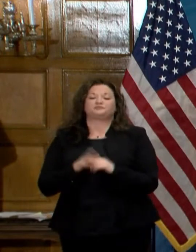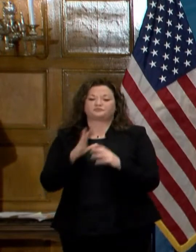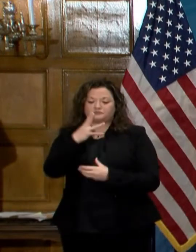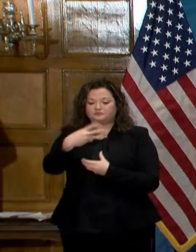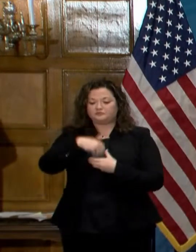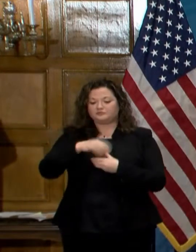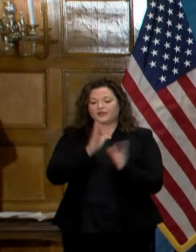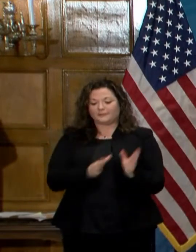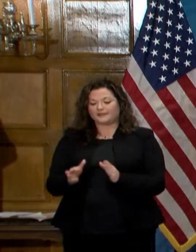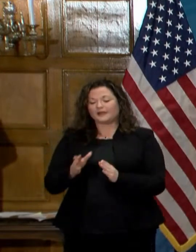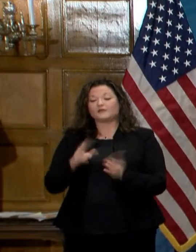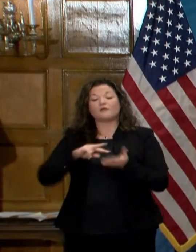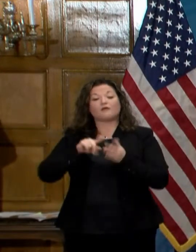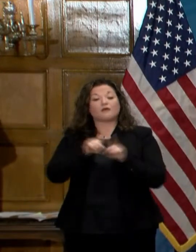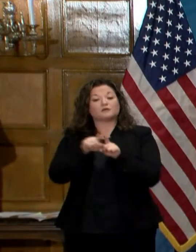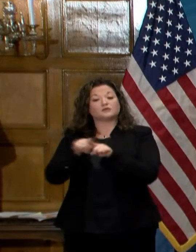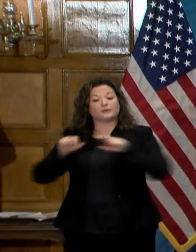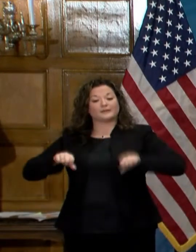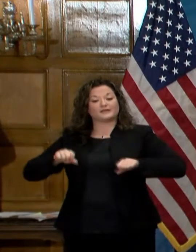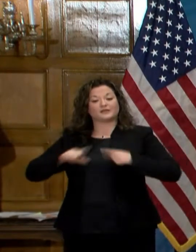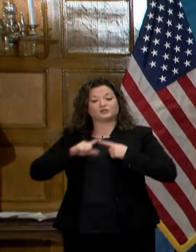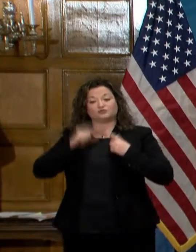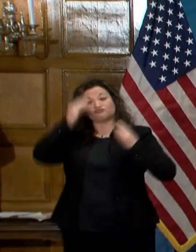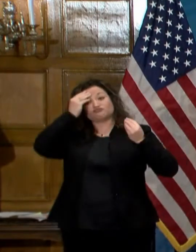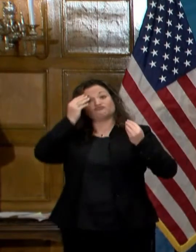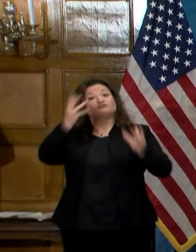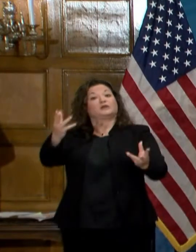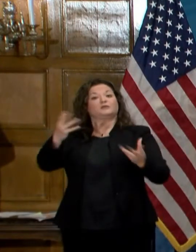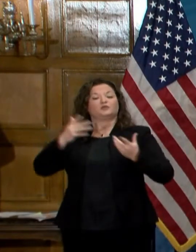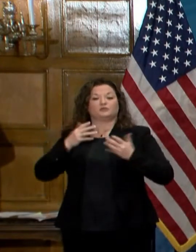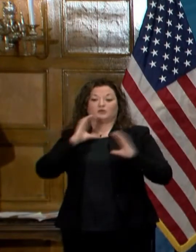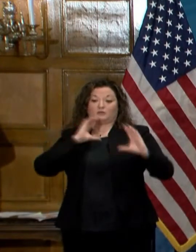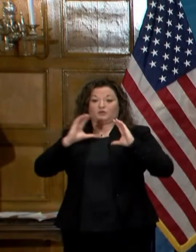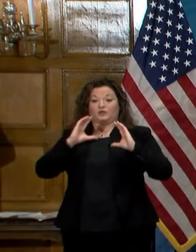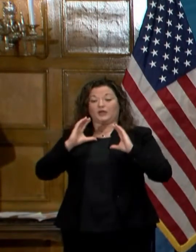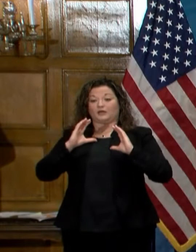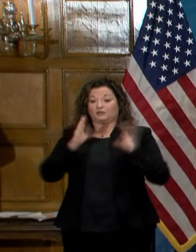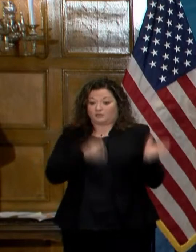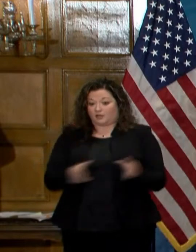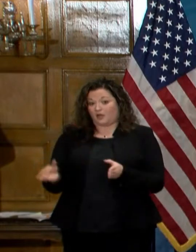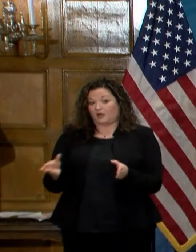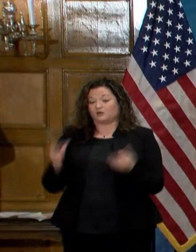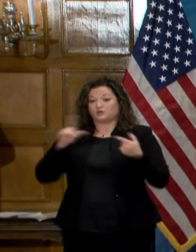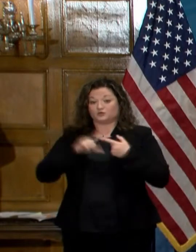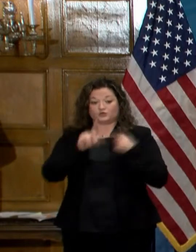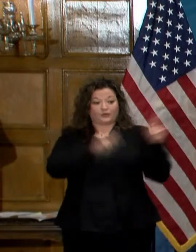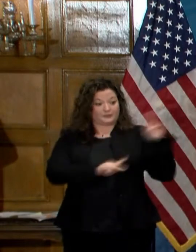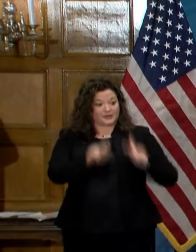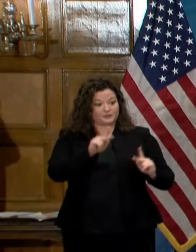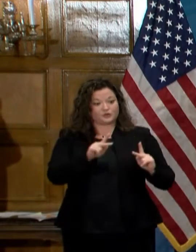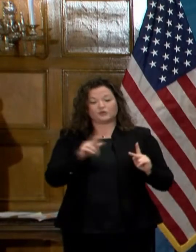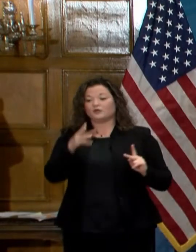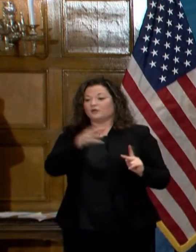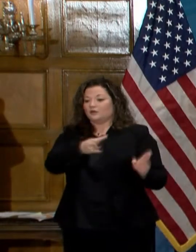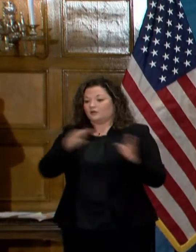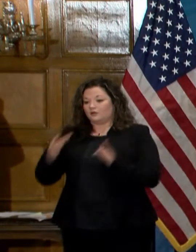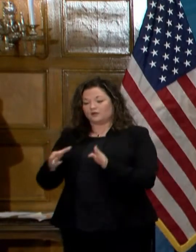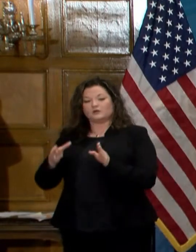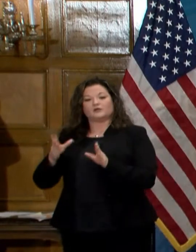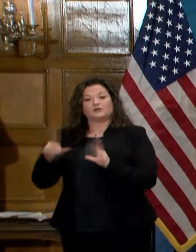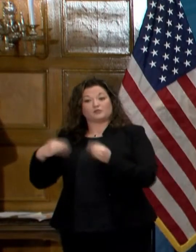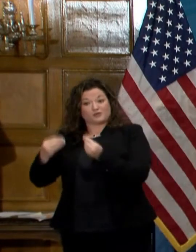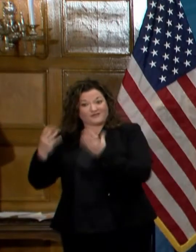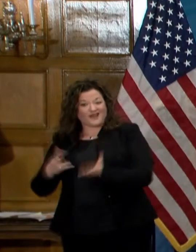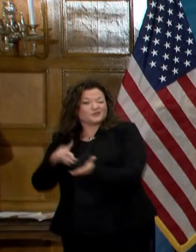means to both communicate what the plan is to the citizenry, to the providers, and then also